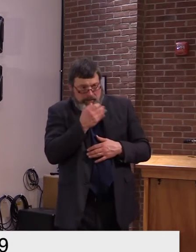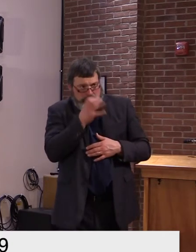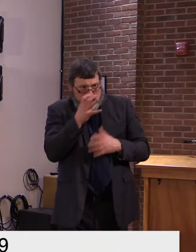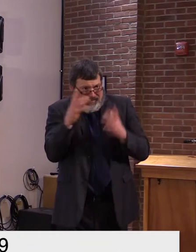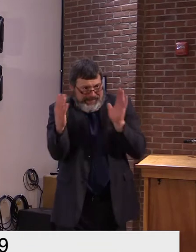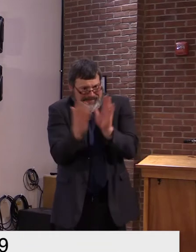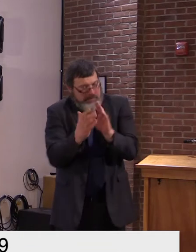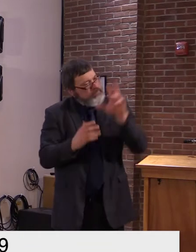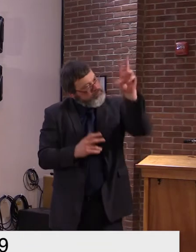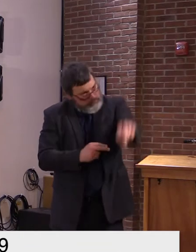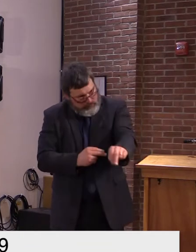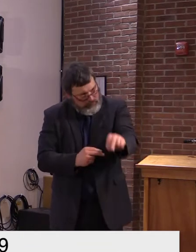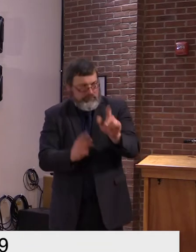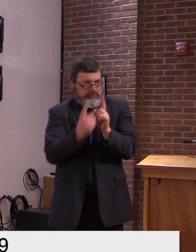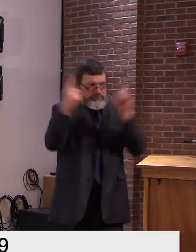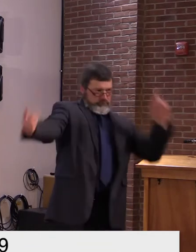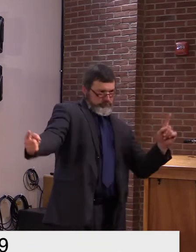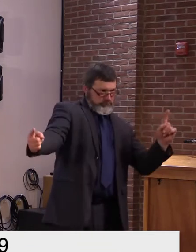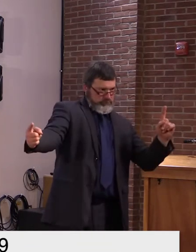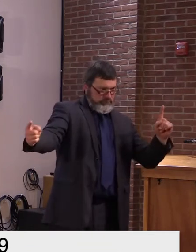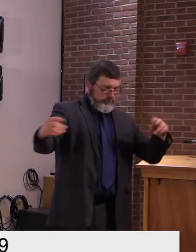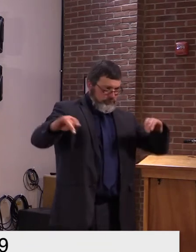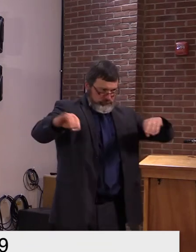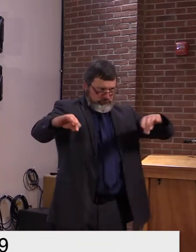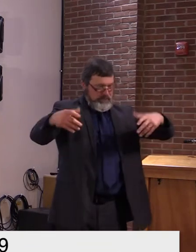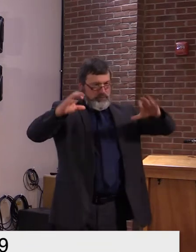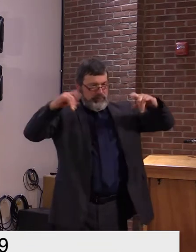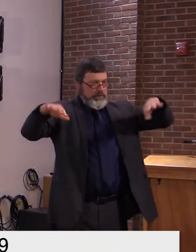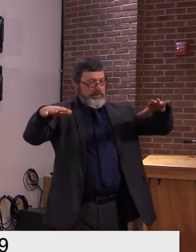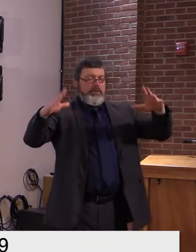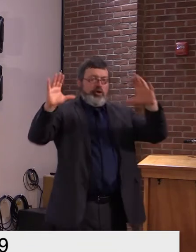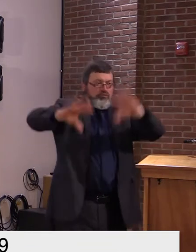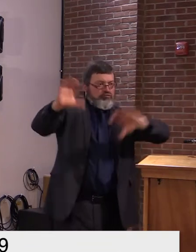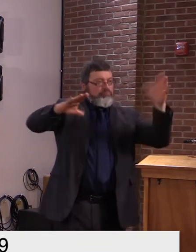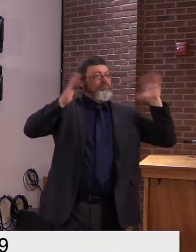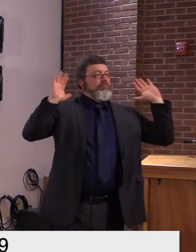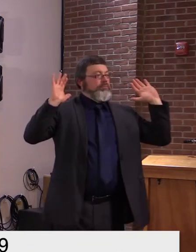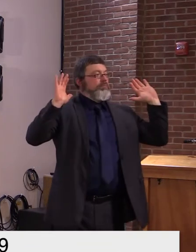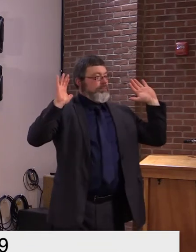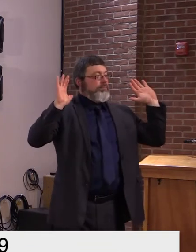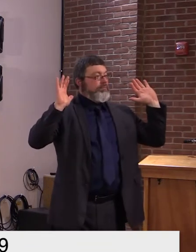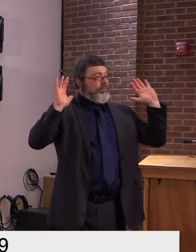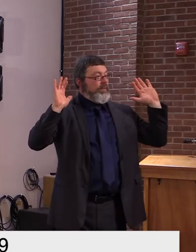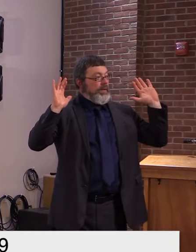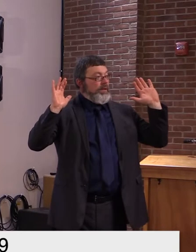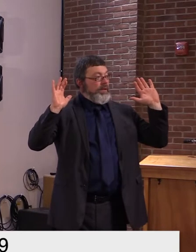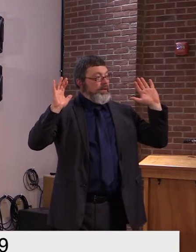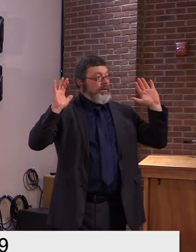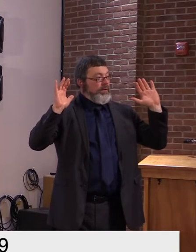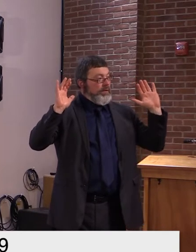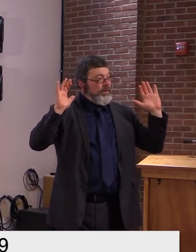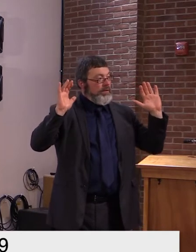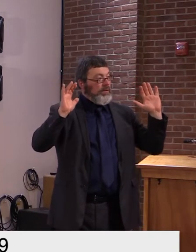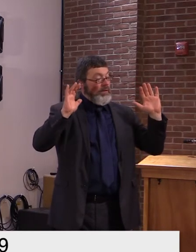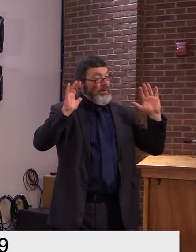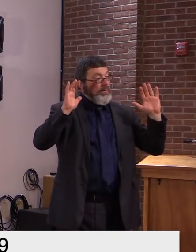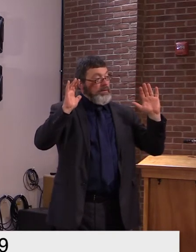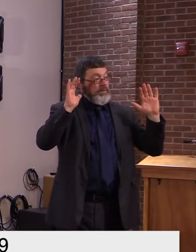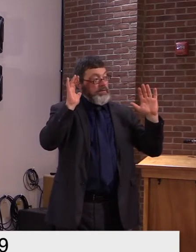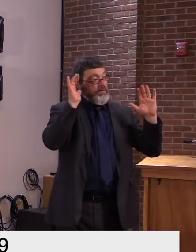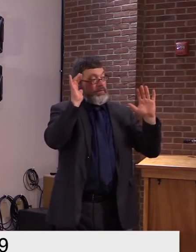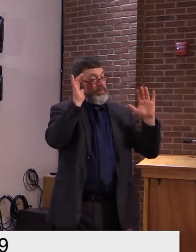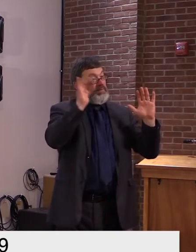meals and being without masks as instrumental to our increase in cases. Keep a 6-foot